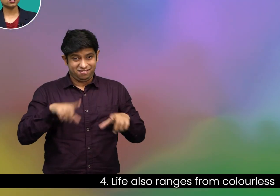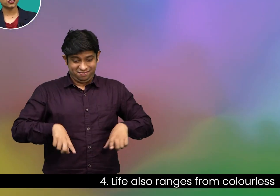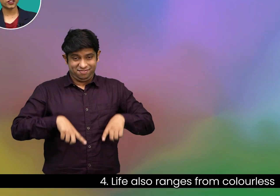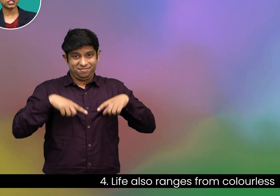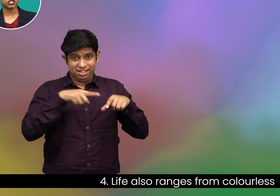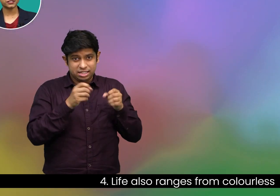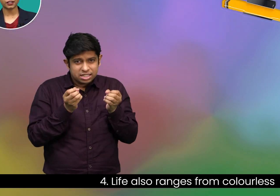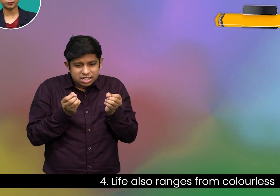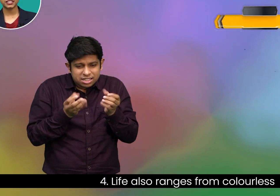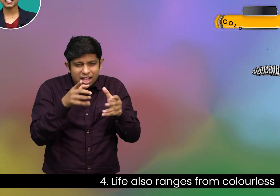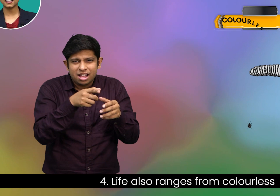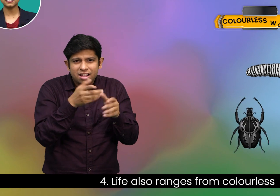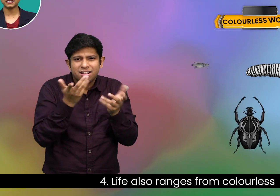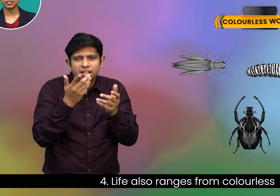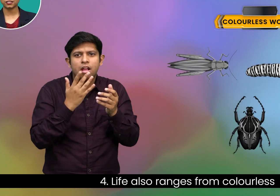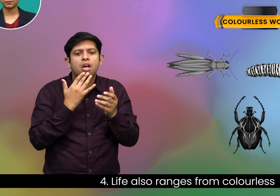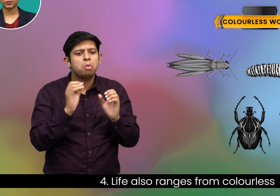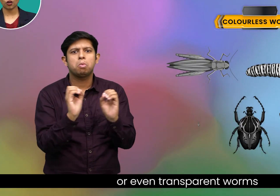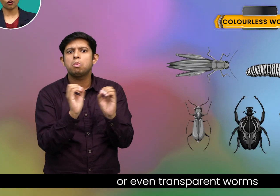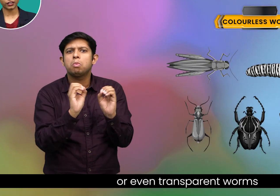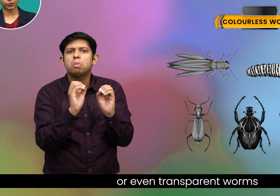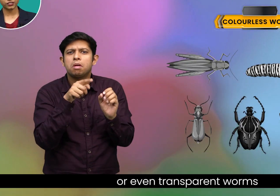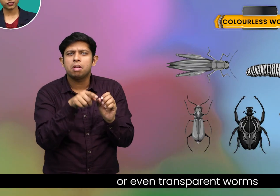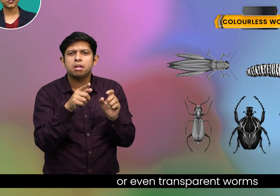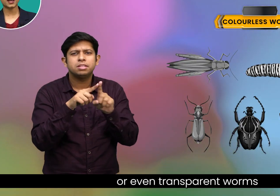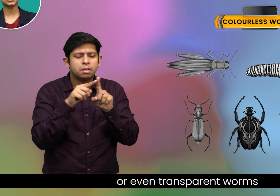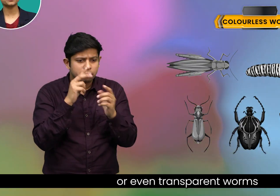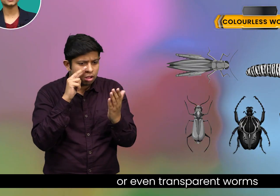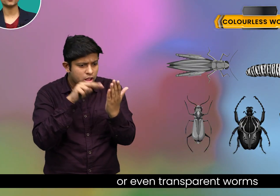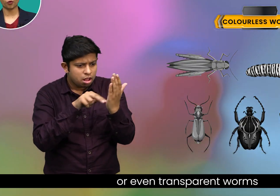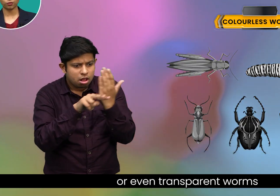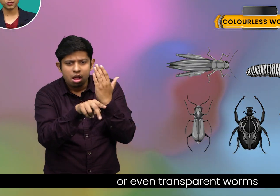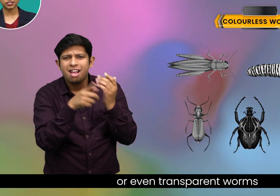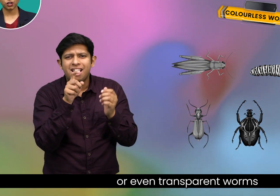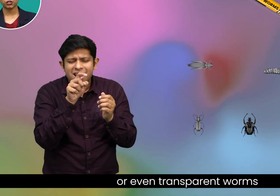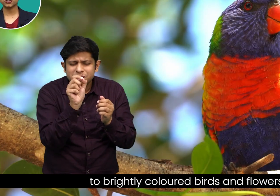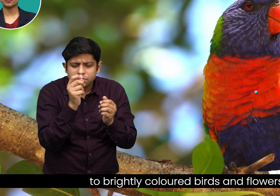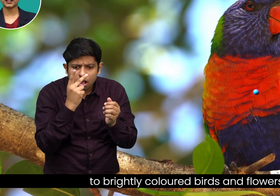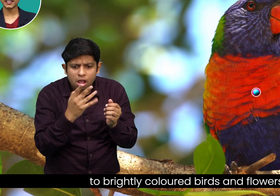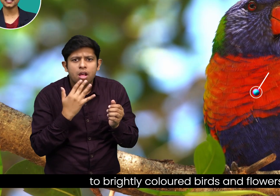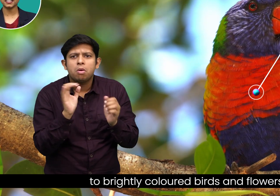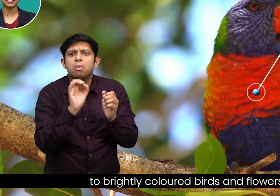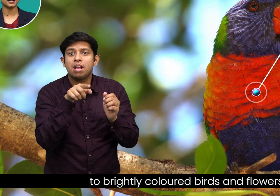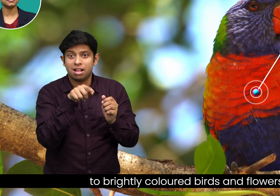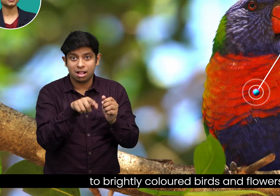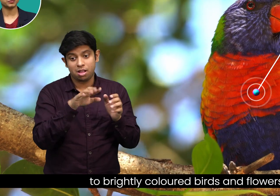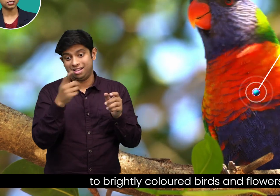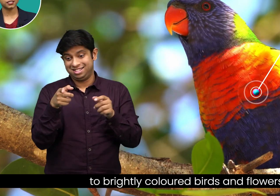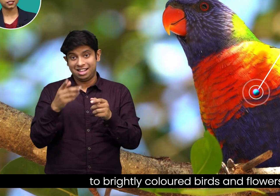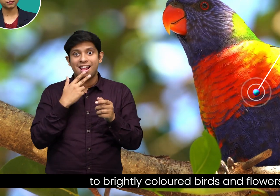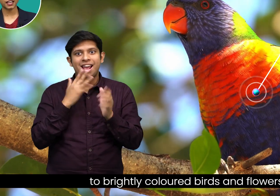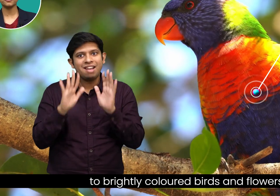Life also ranges from colorless or even transparent worms to brightly